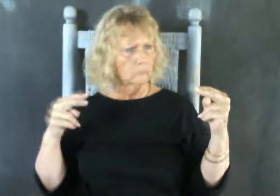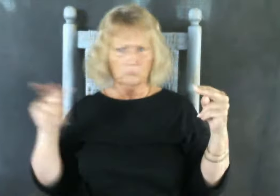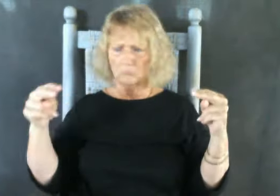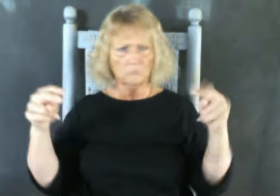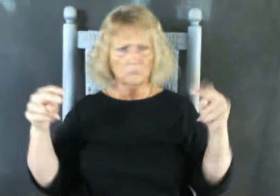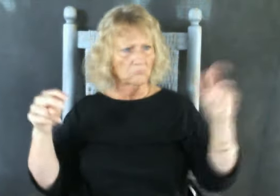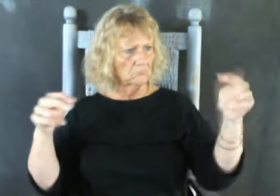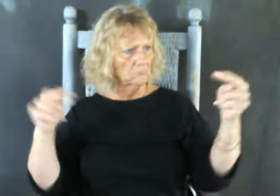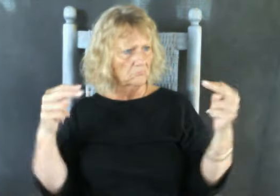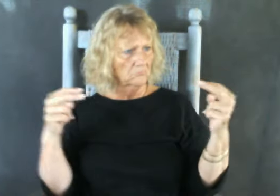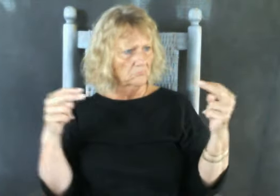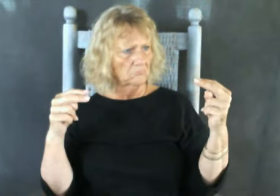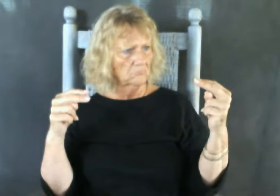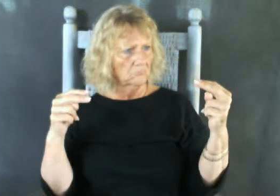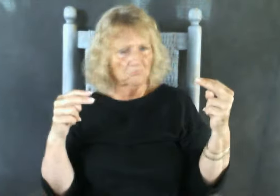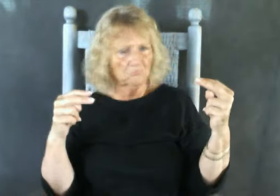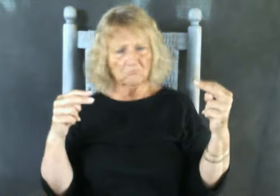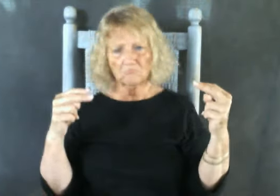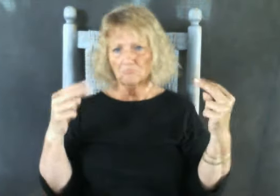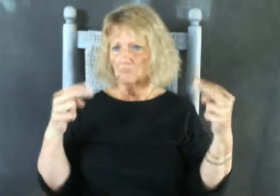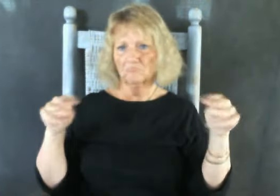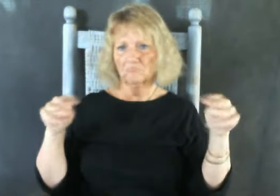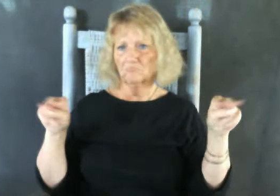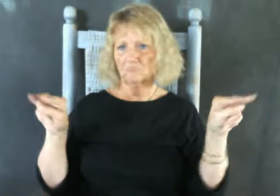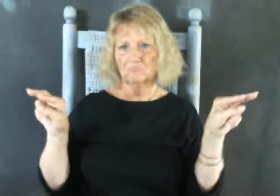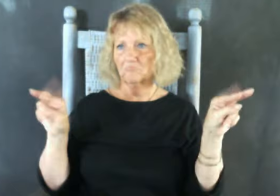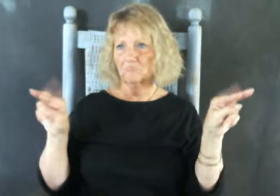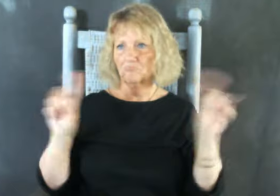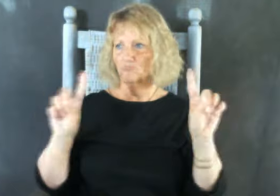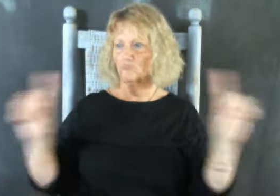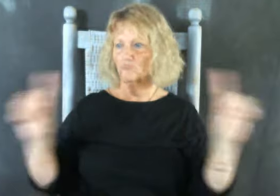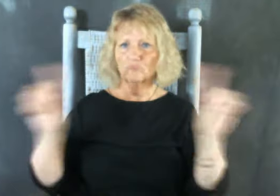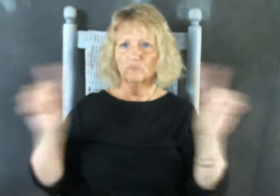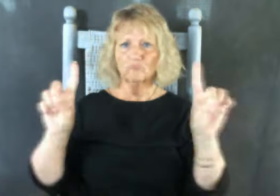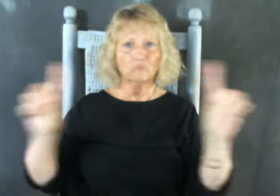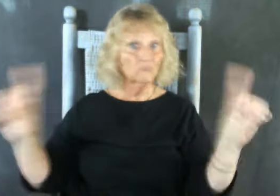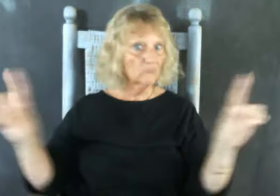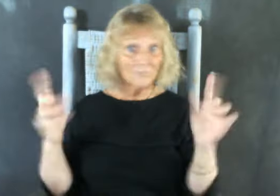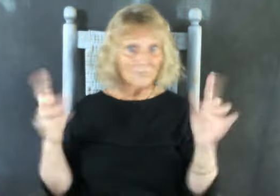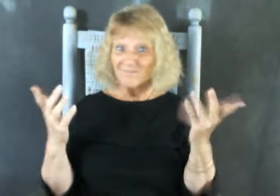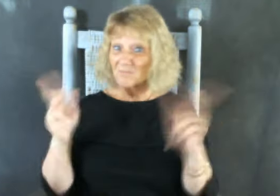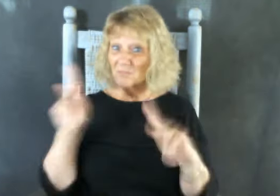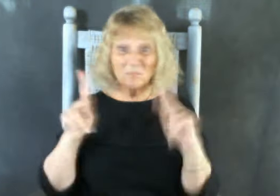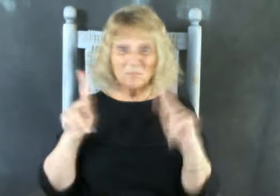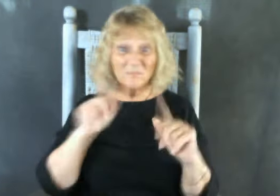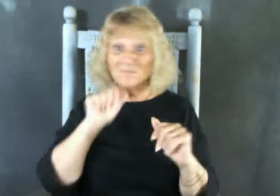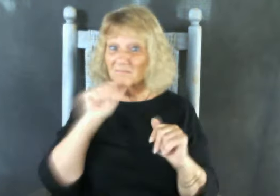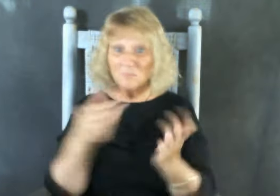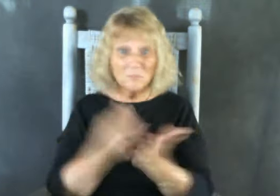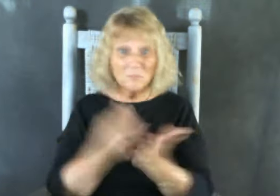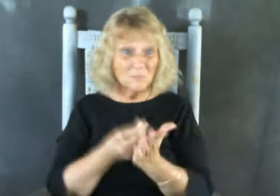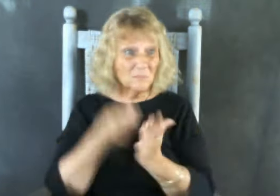certain amount of pride, I think, by the folks in the Pentagon that this mission was carried out so professionally,